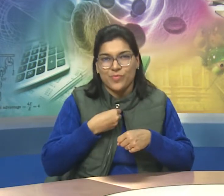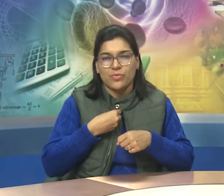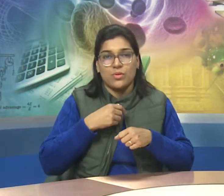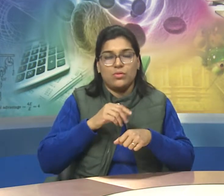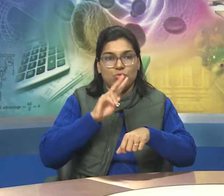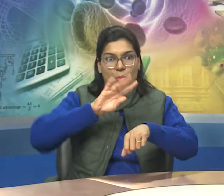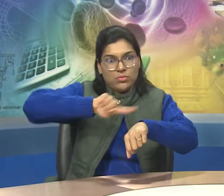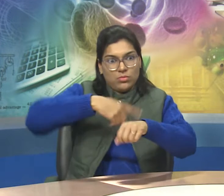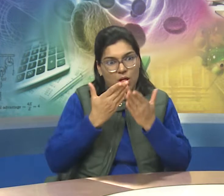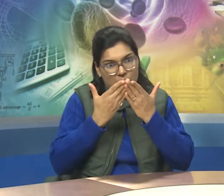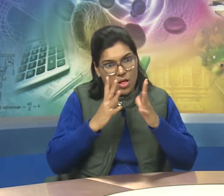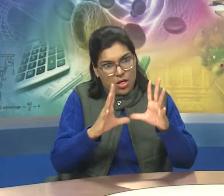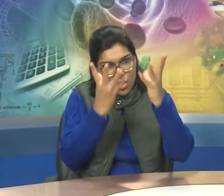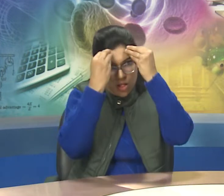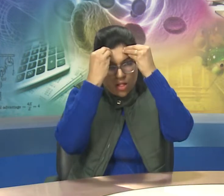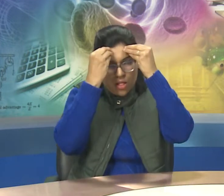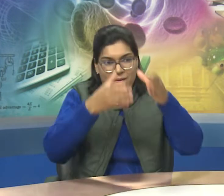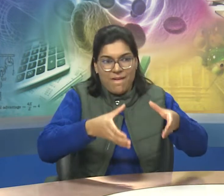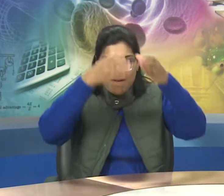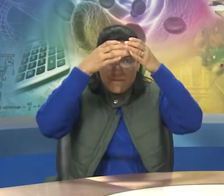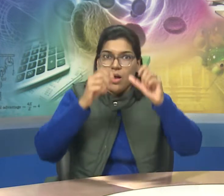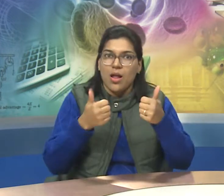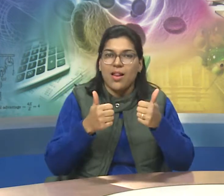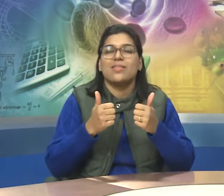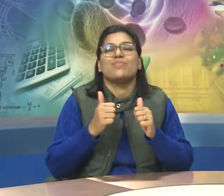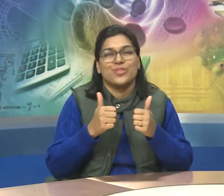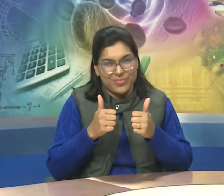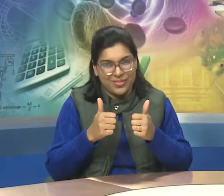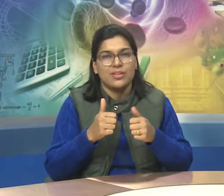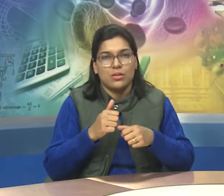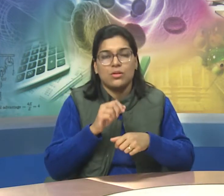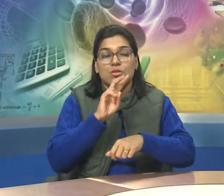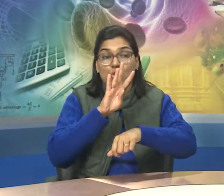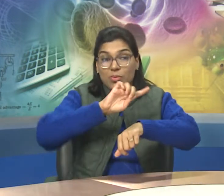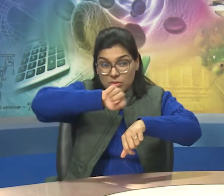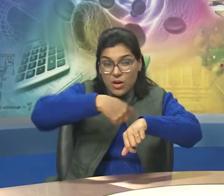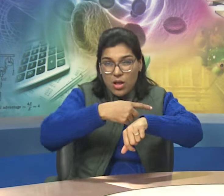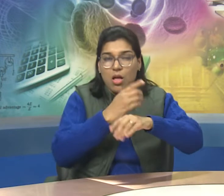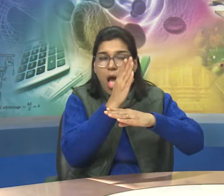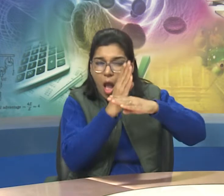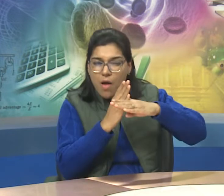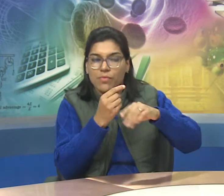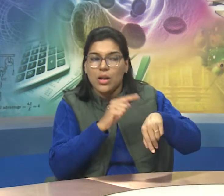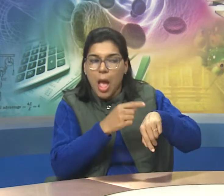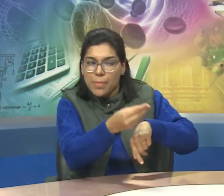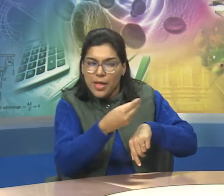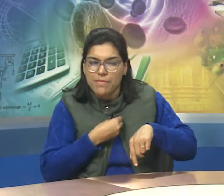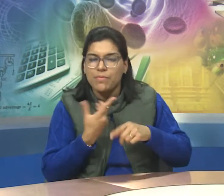One should take a break and